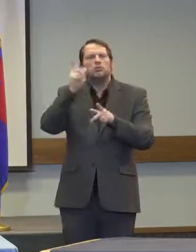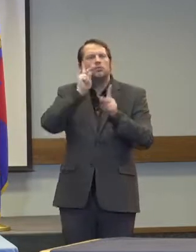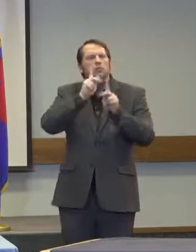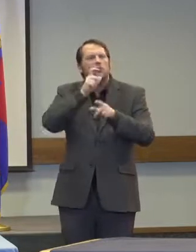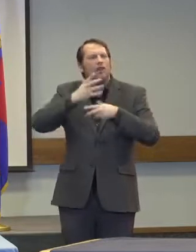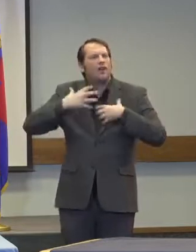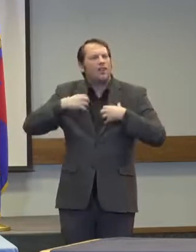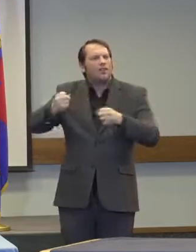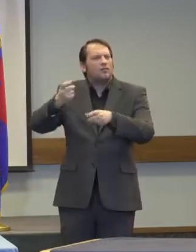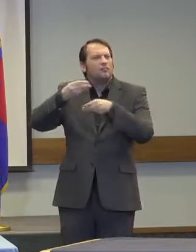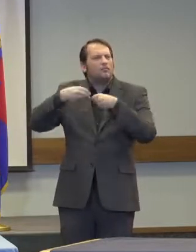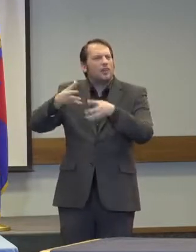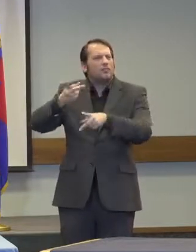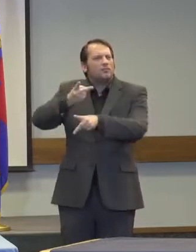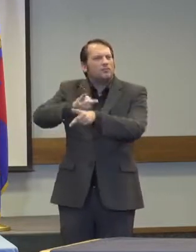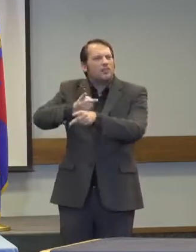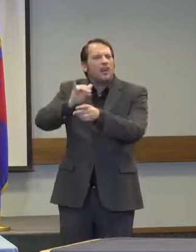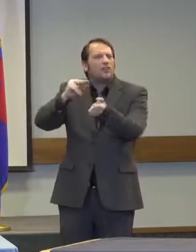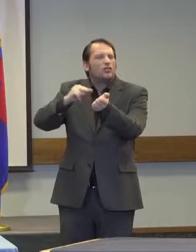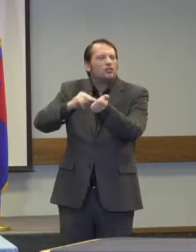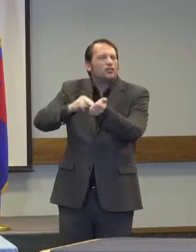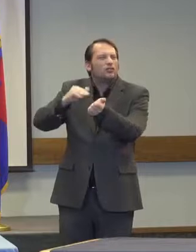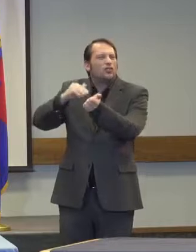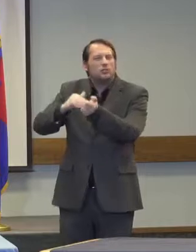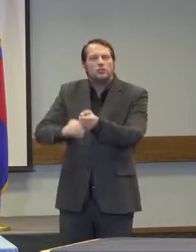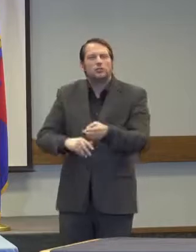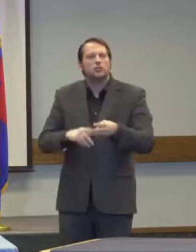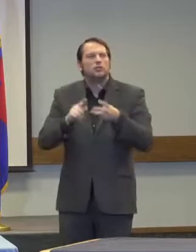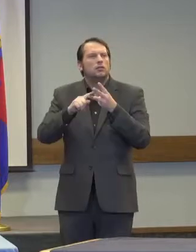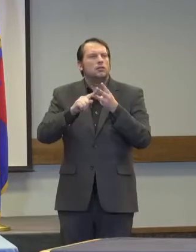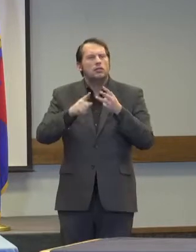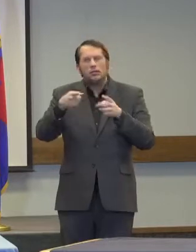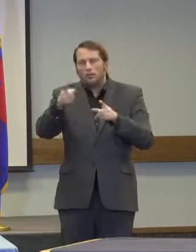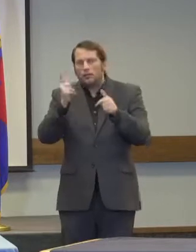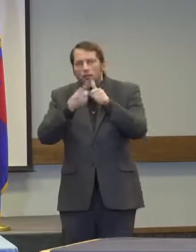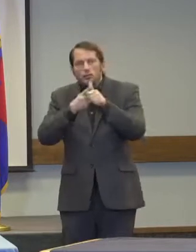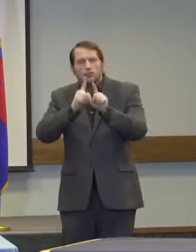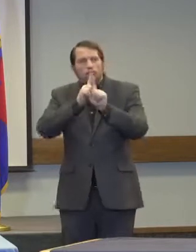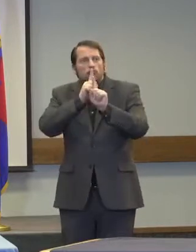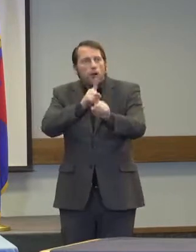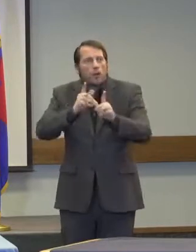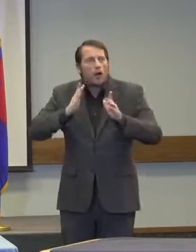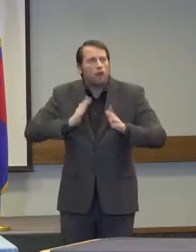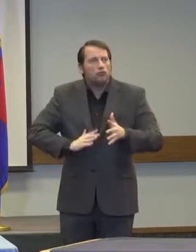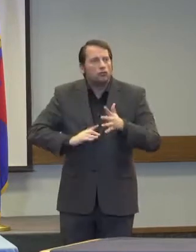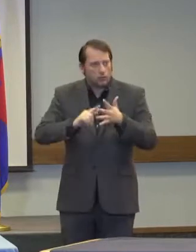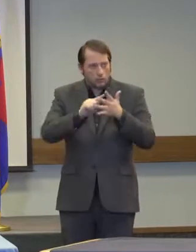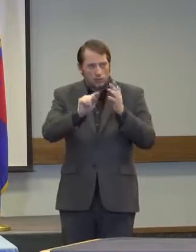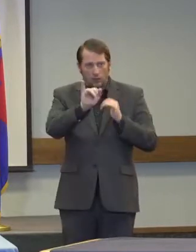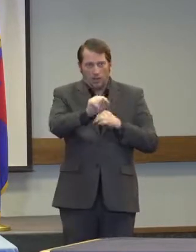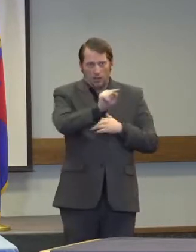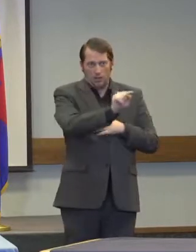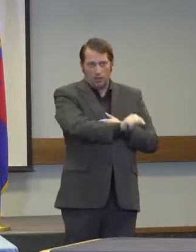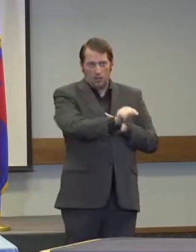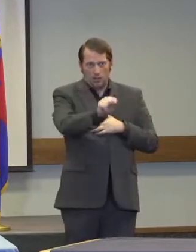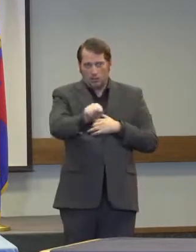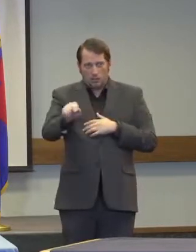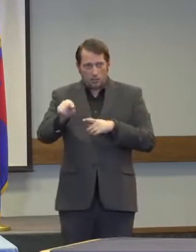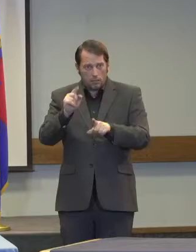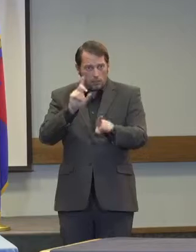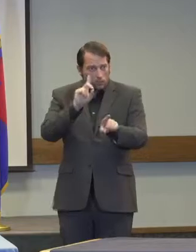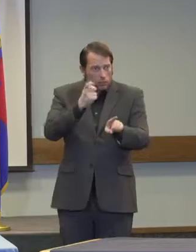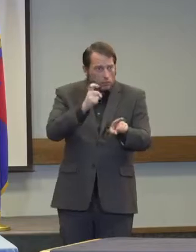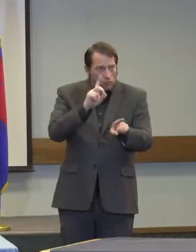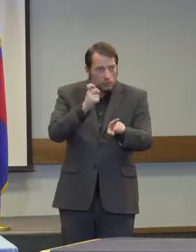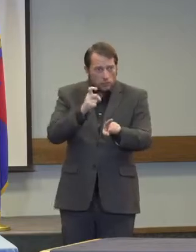and individuals who are symptomatic and don't have another diagnosis that could define what their symptoms are. And the